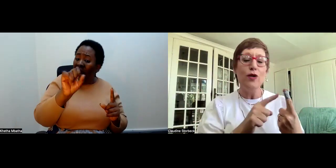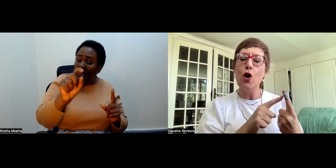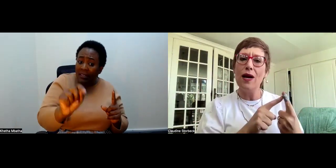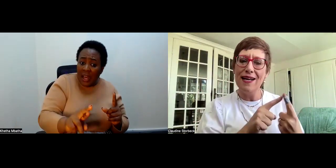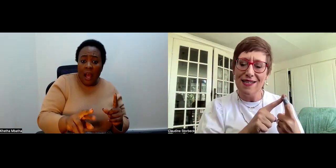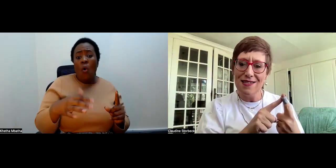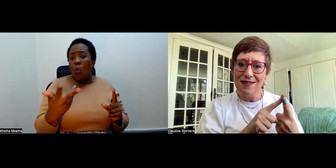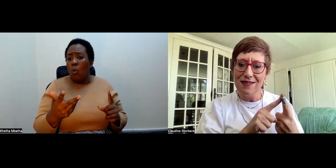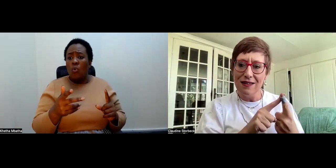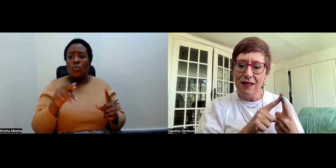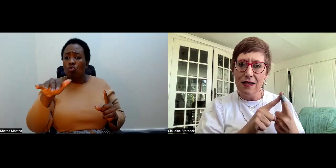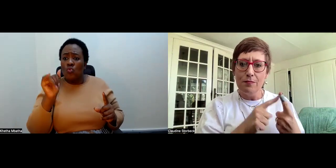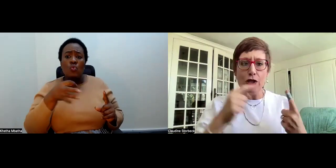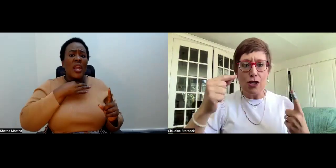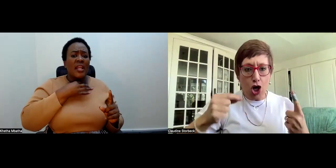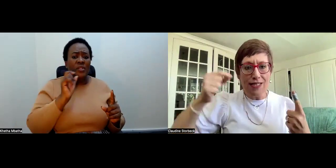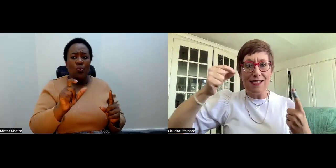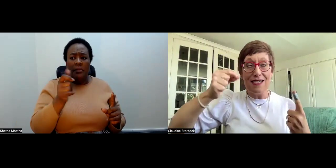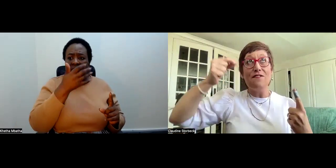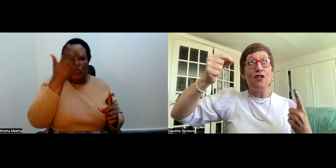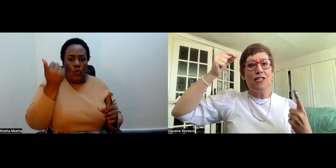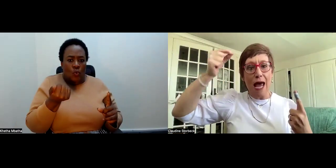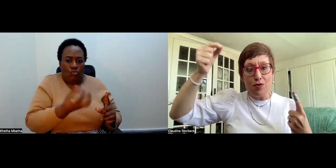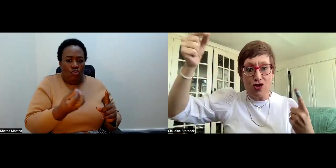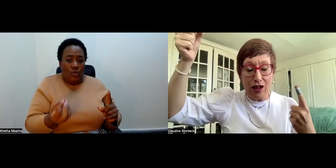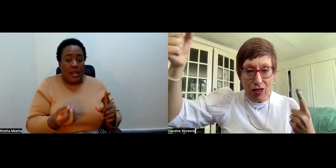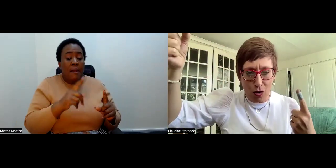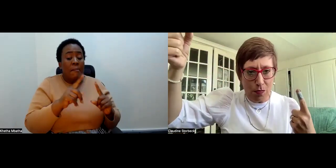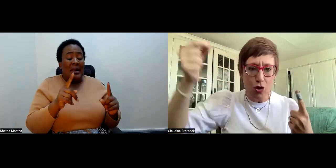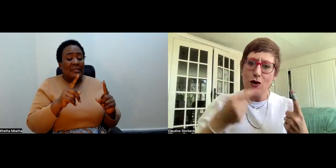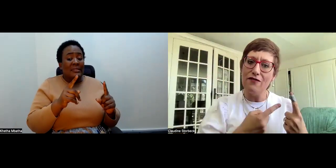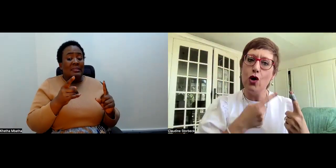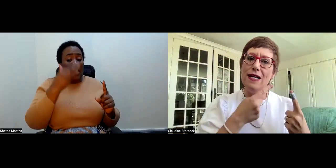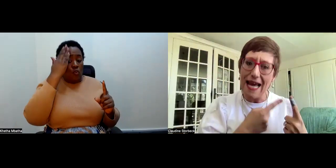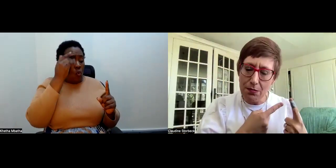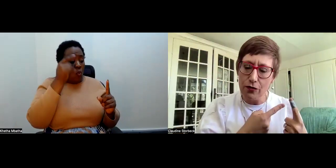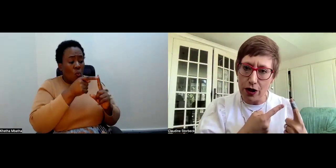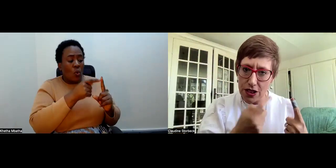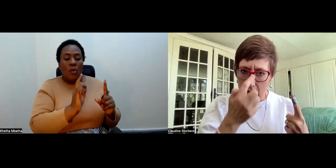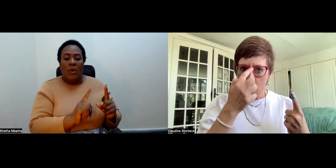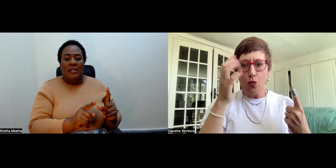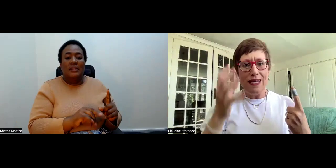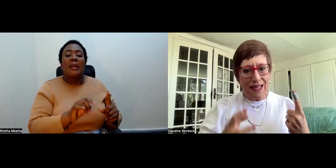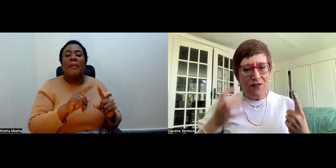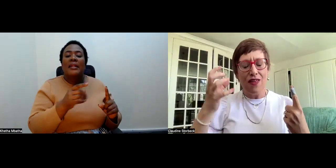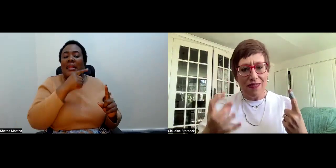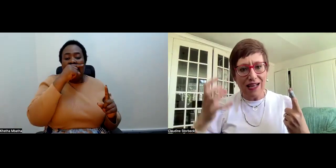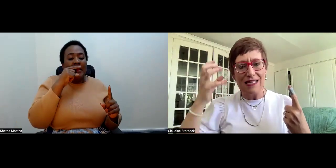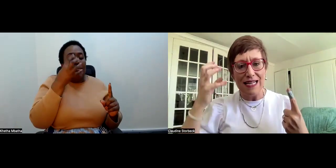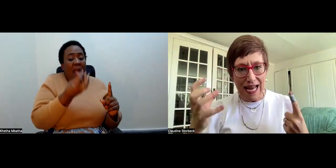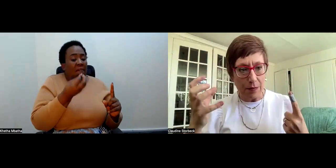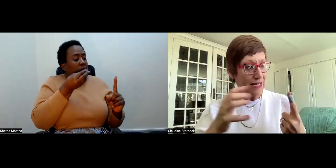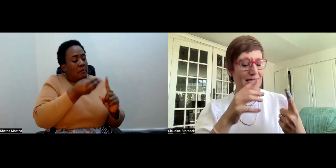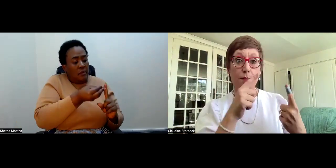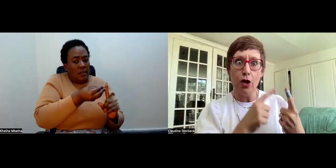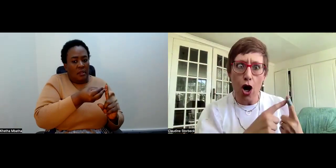plaster. We know what it is, but it's not yet sufficient abstract thought because you have no label for it. So we give